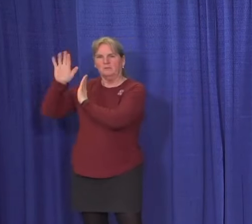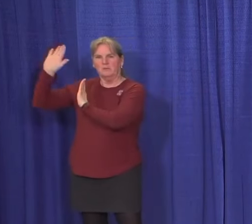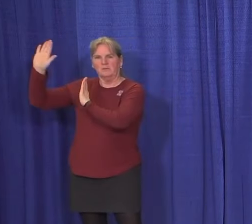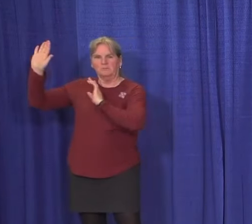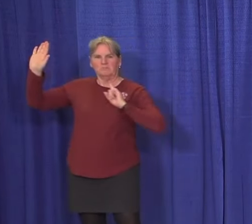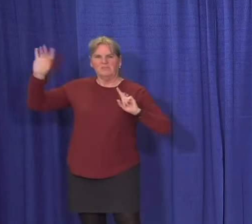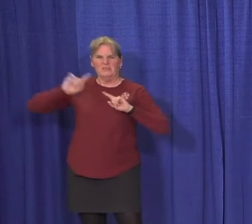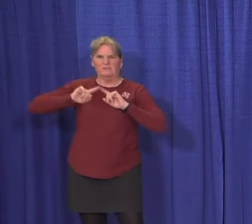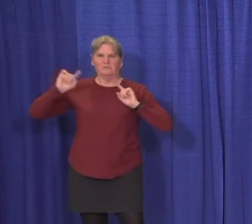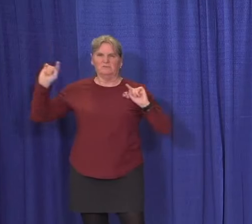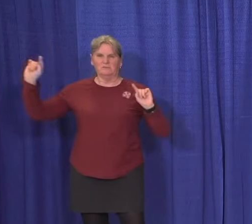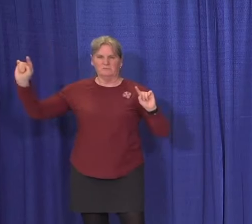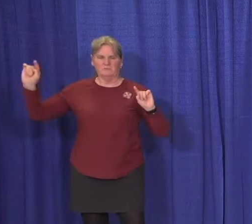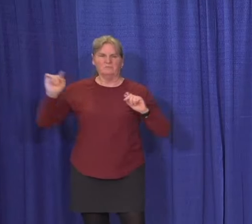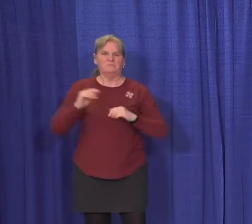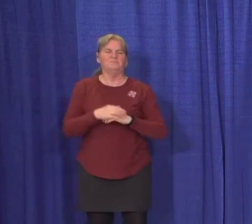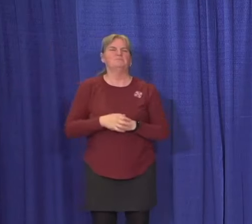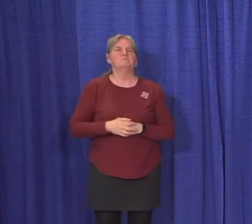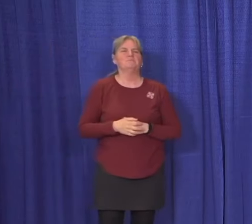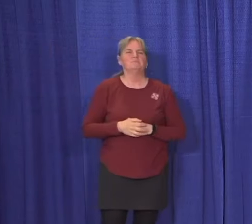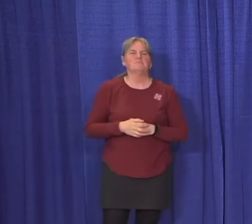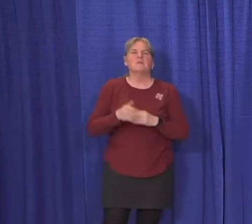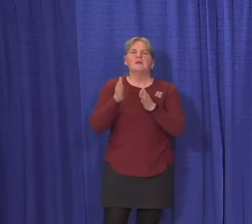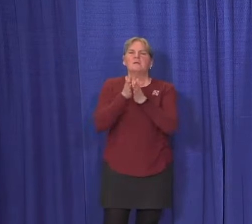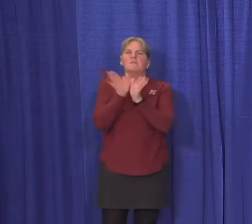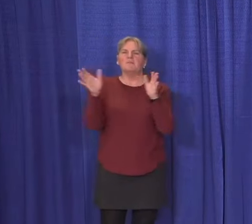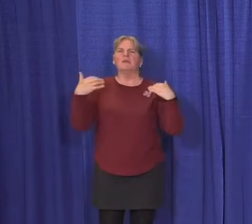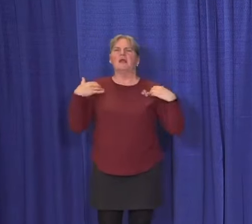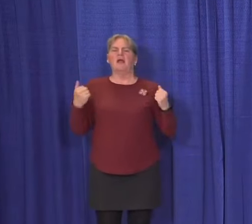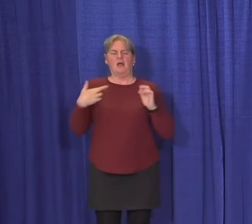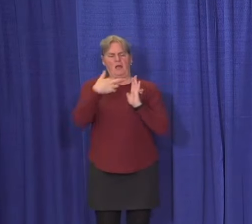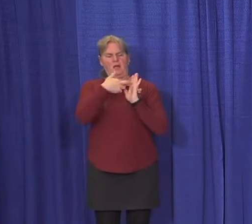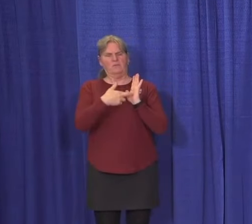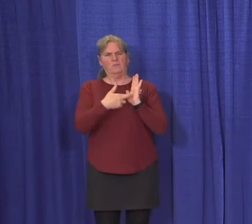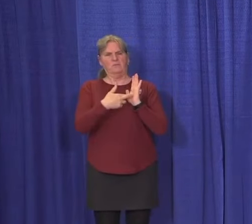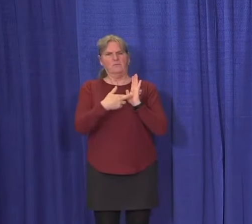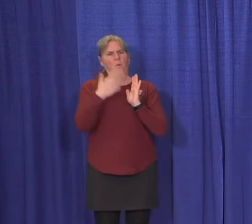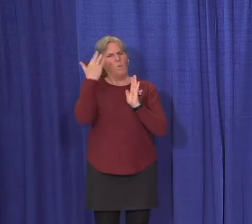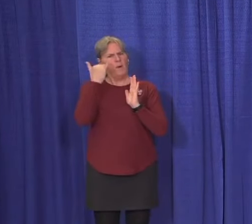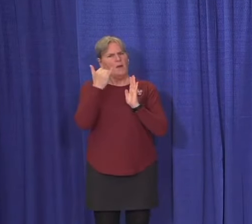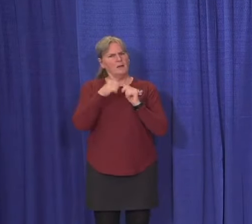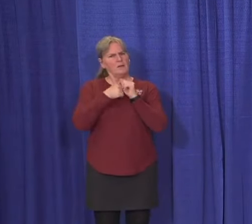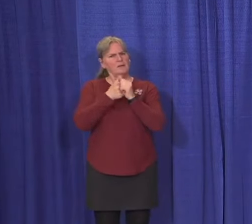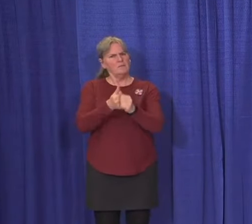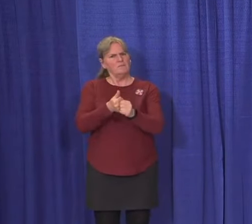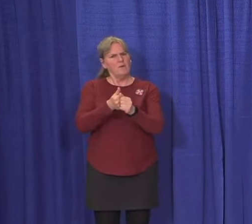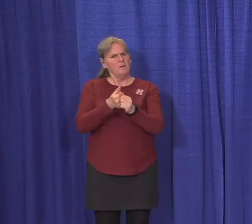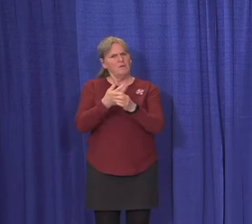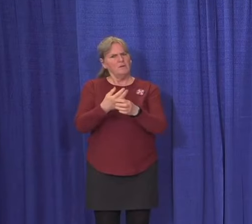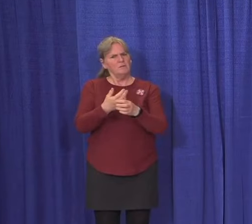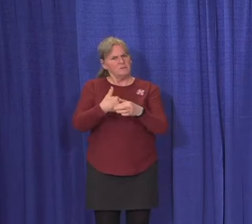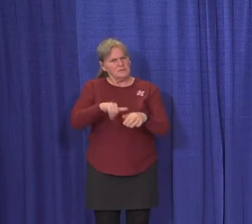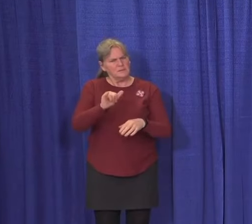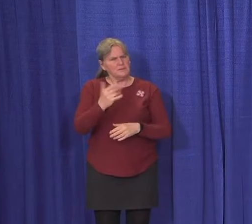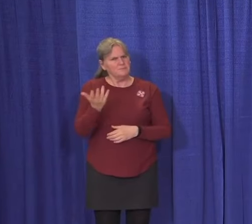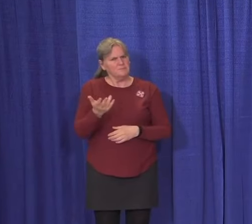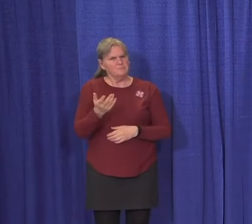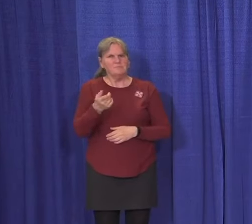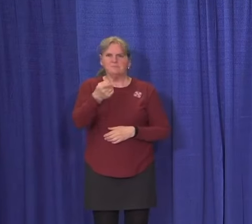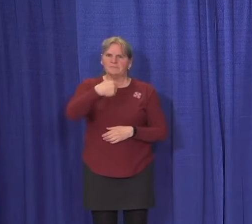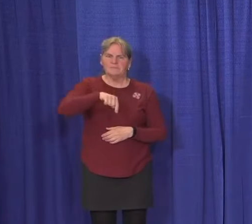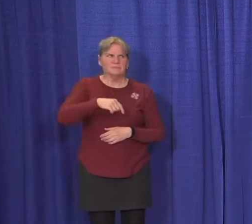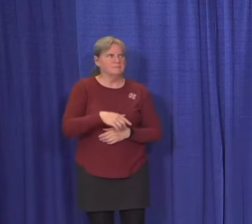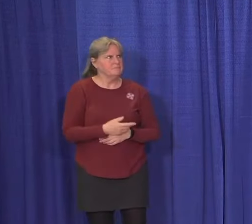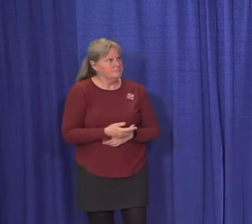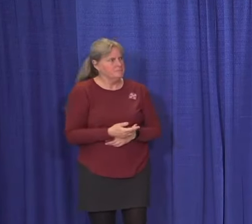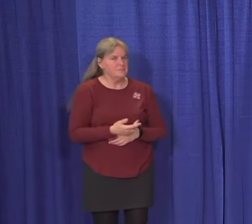to address public health measures as a whole and why we need to continue to follow them. I know some people are asking